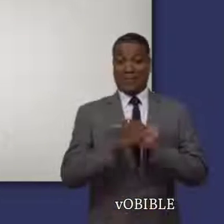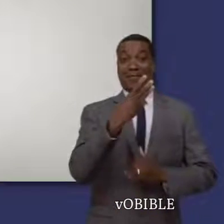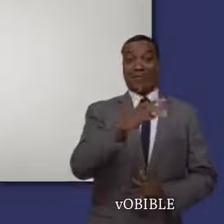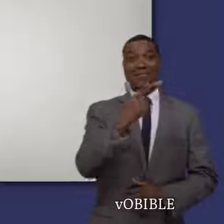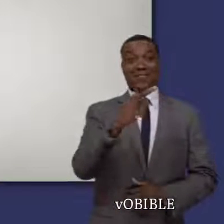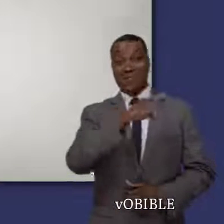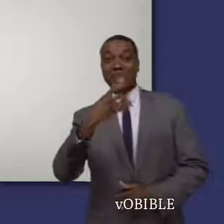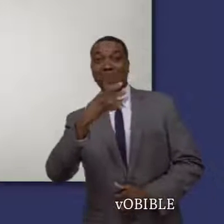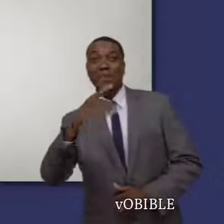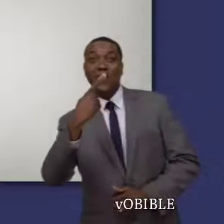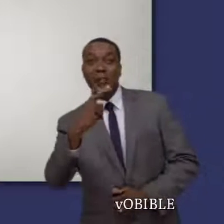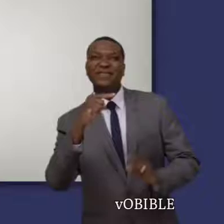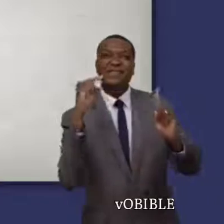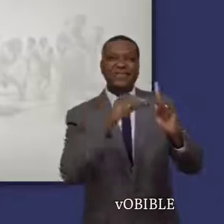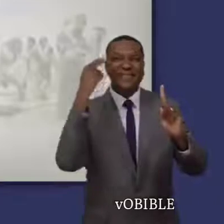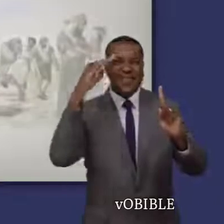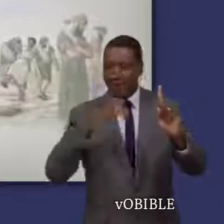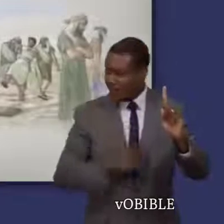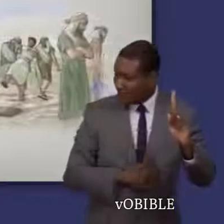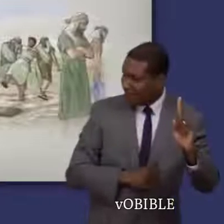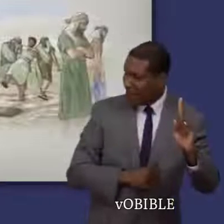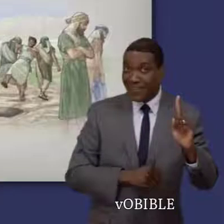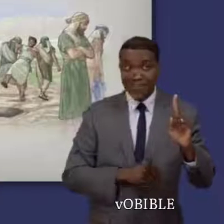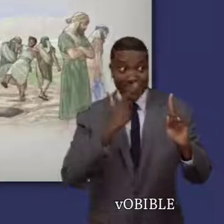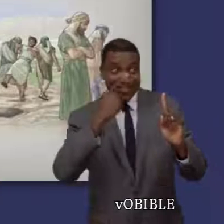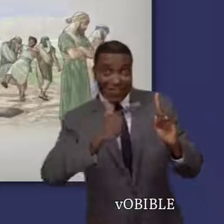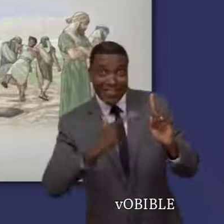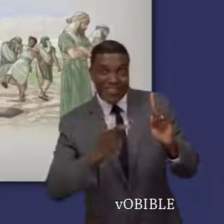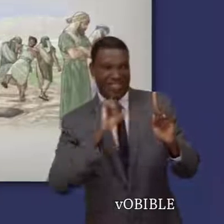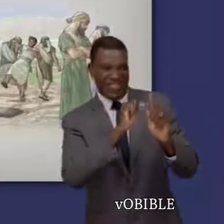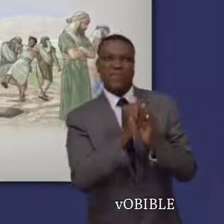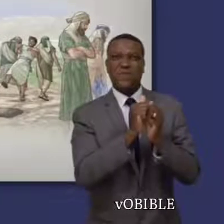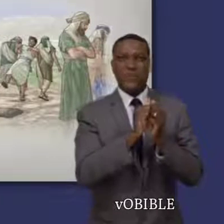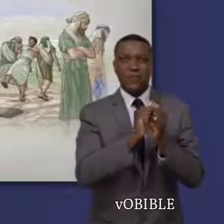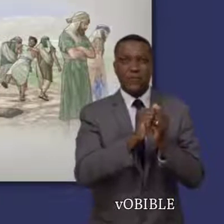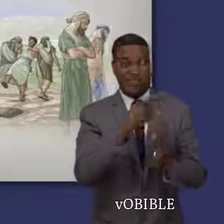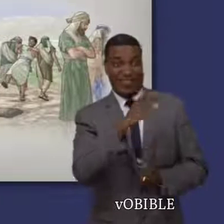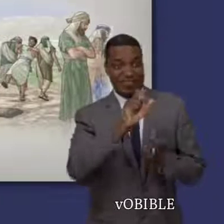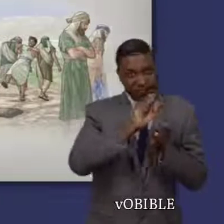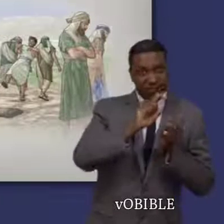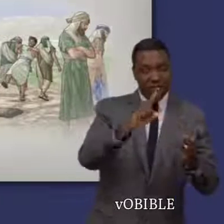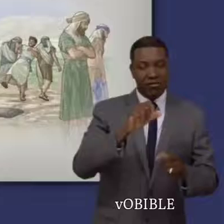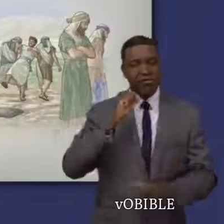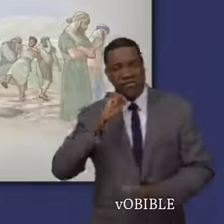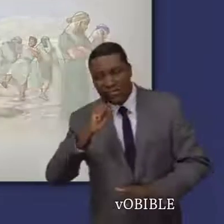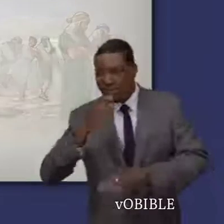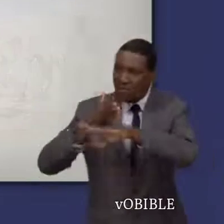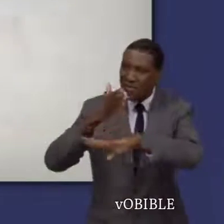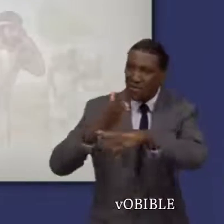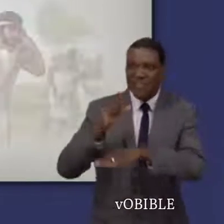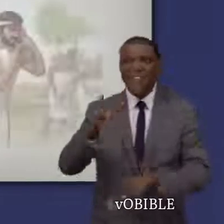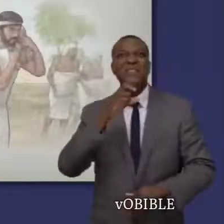Chapters 37 to 41 tell how Jacob's 17-year-old son Joseph is sold by his brothers